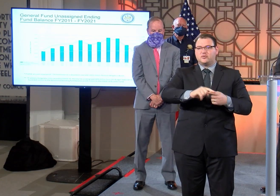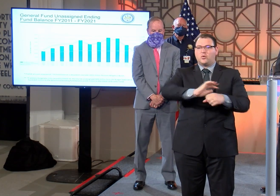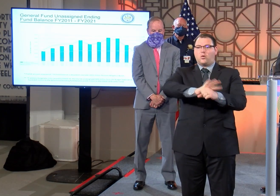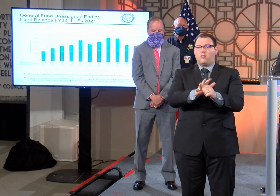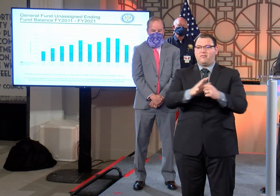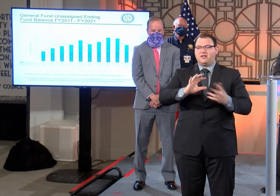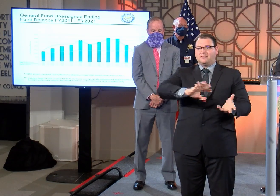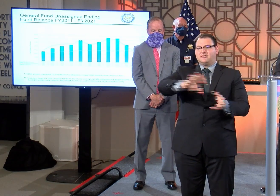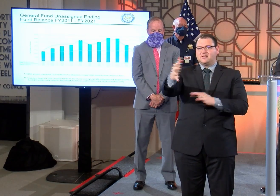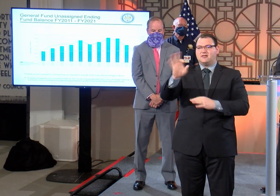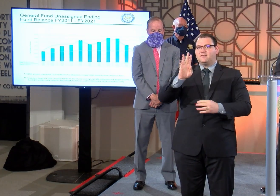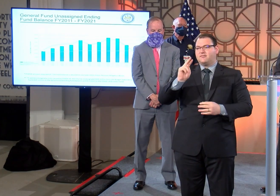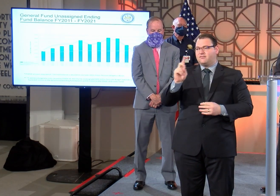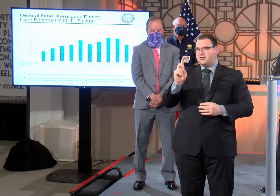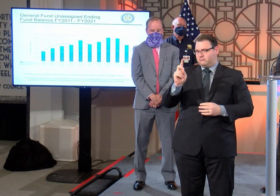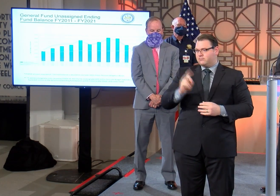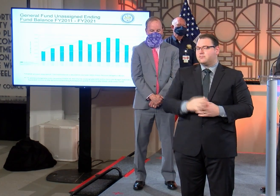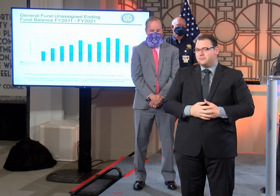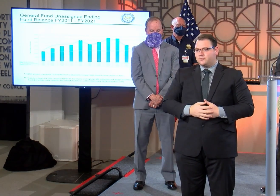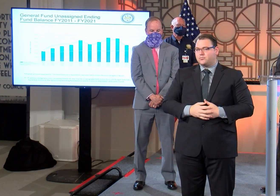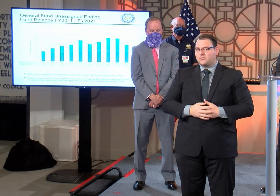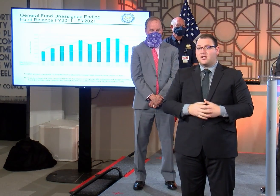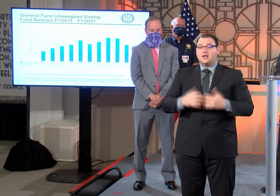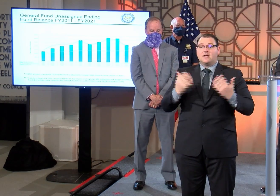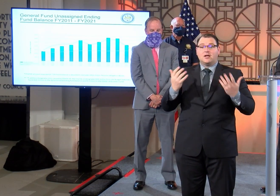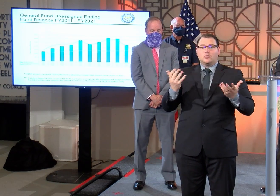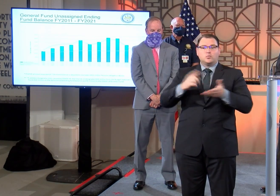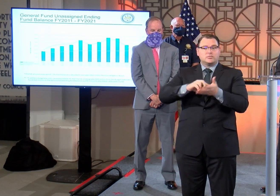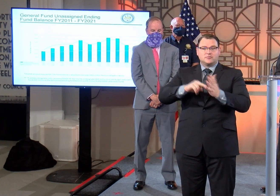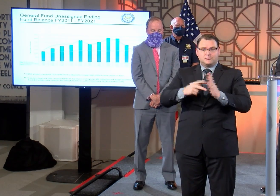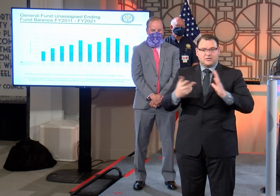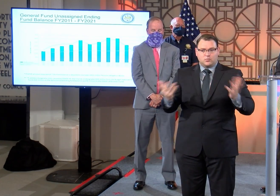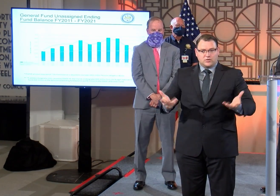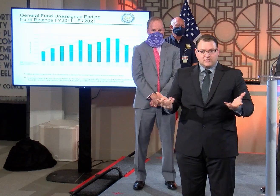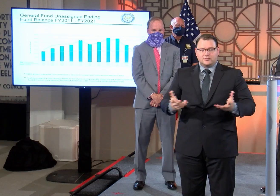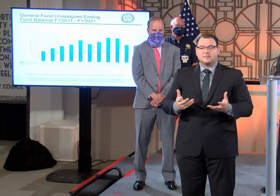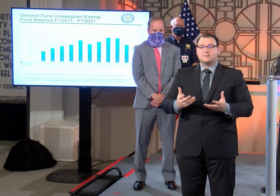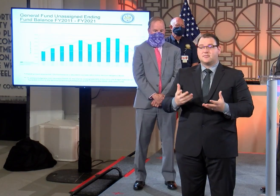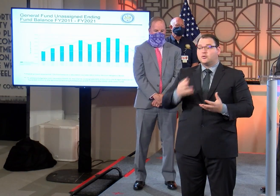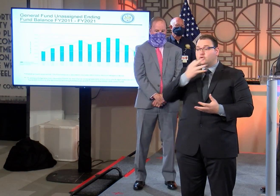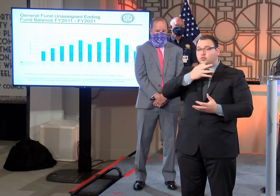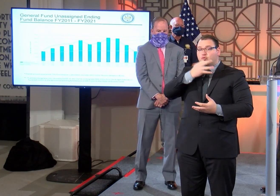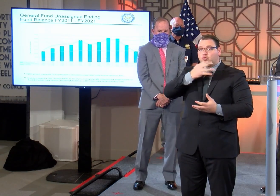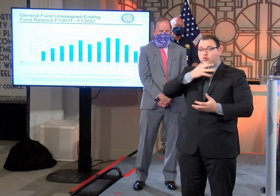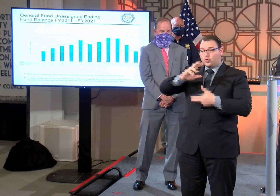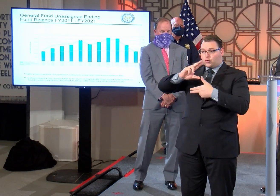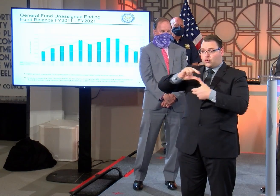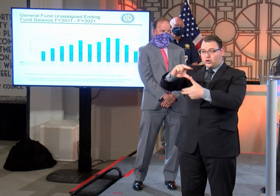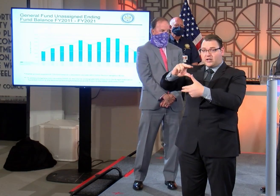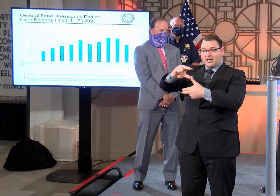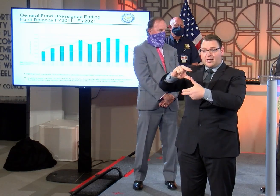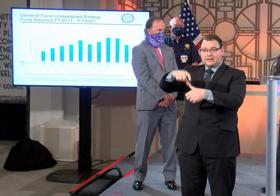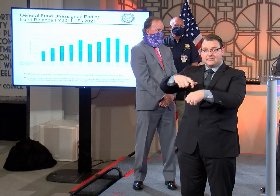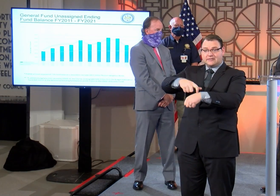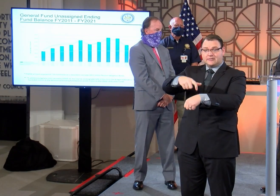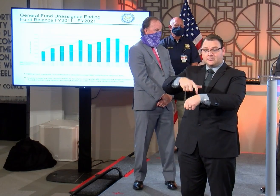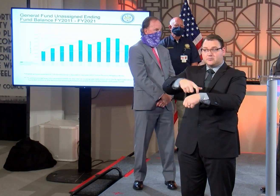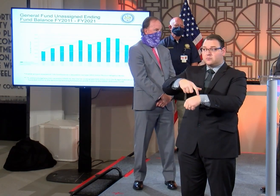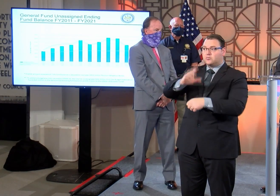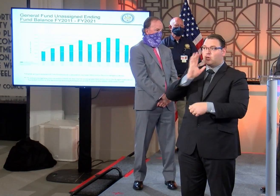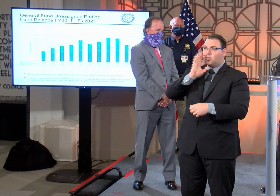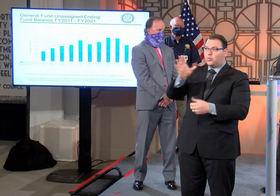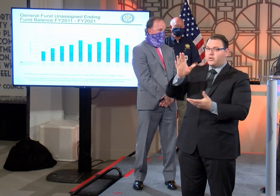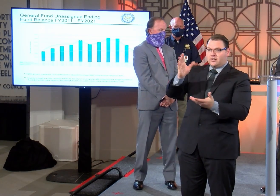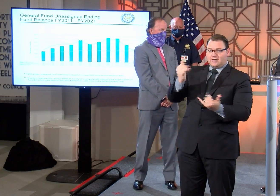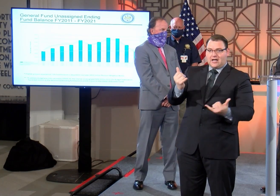city of Houston? As we approach the hurricane season, it means that the Economic Stabilization Fund is down to zero,